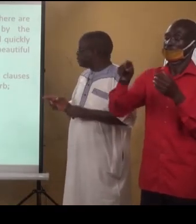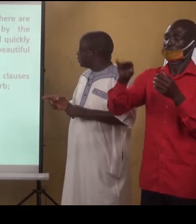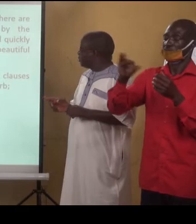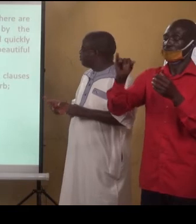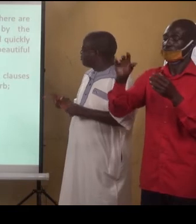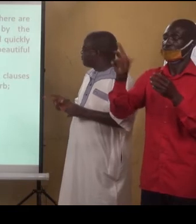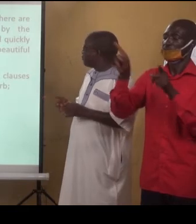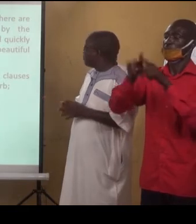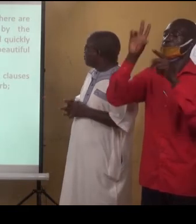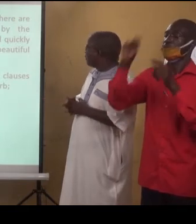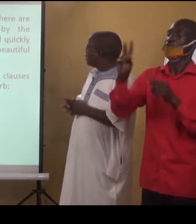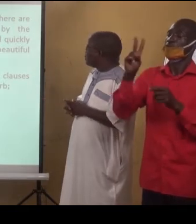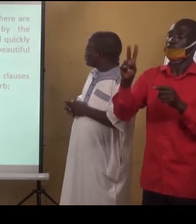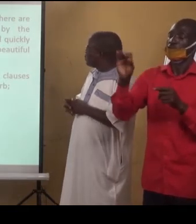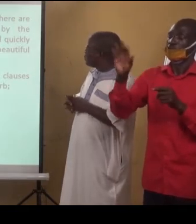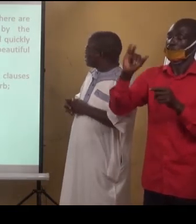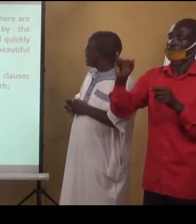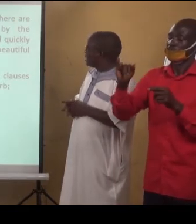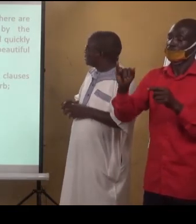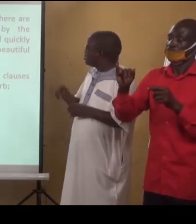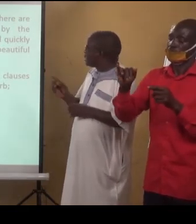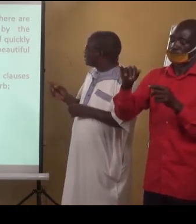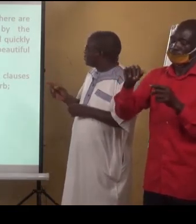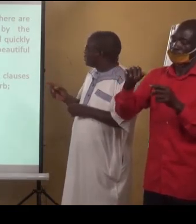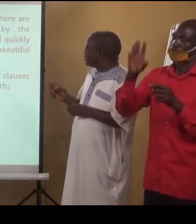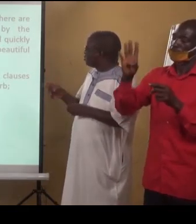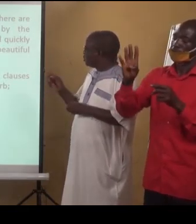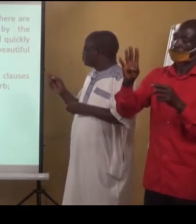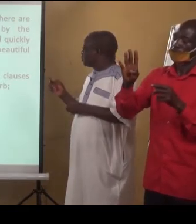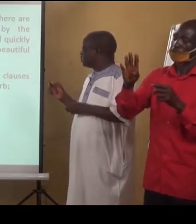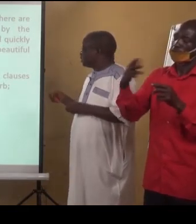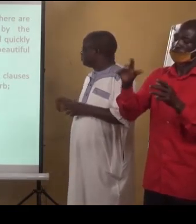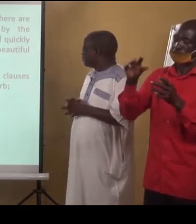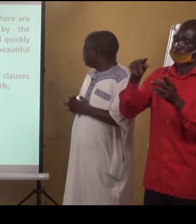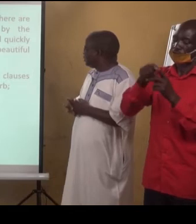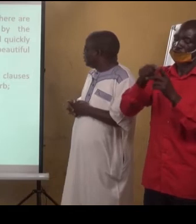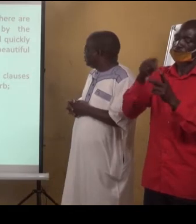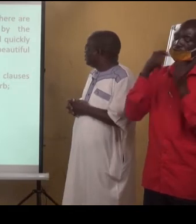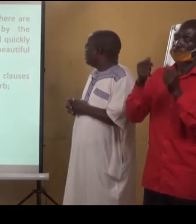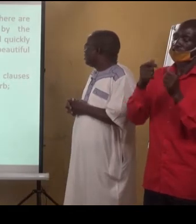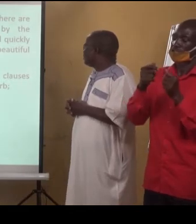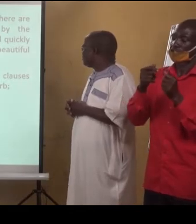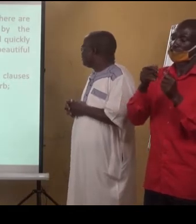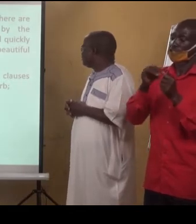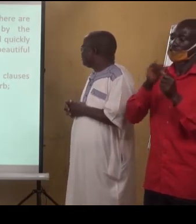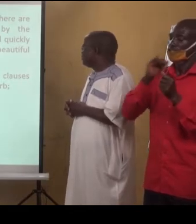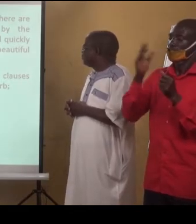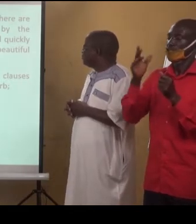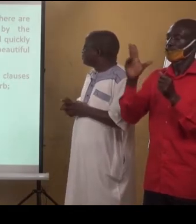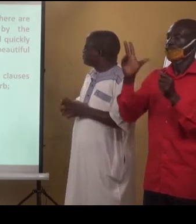verb. 4, the word quickly is marked out, but no subject or verb. In